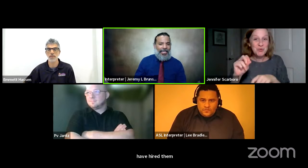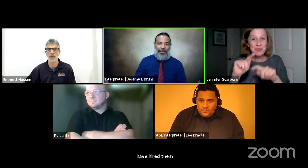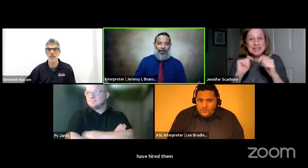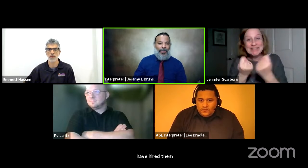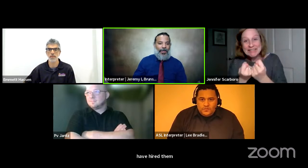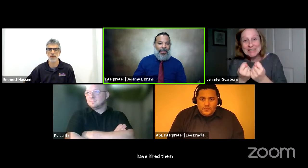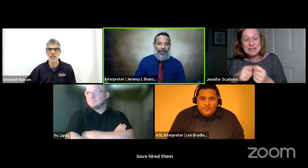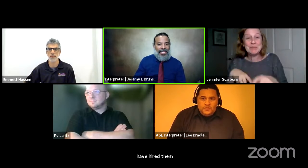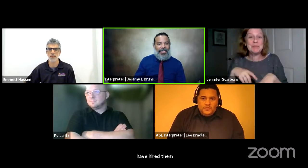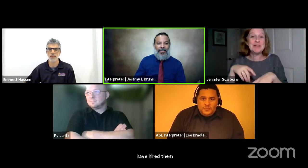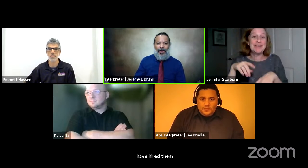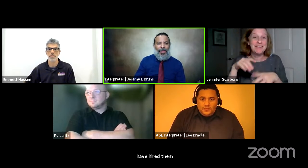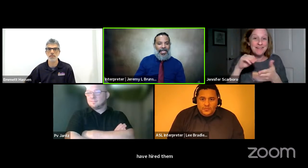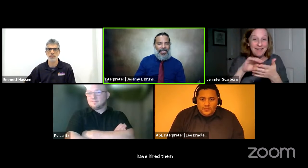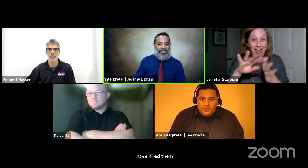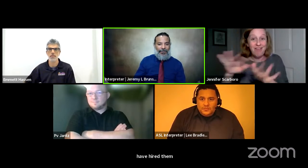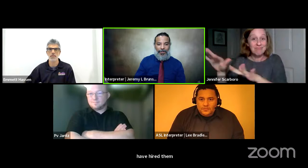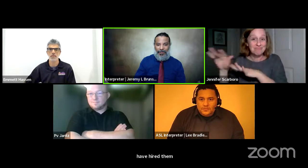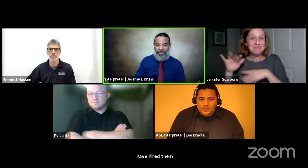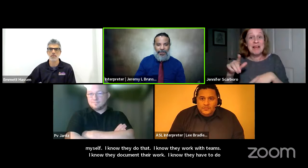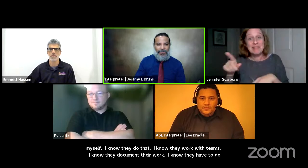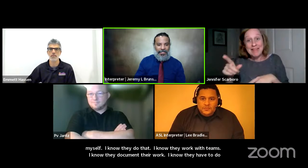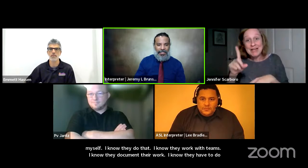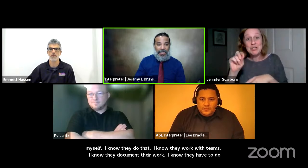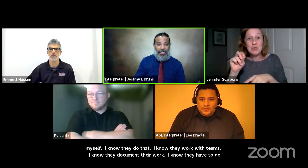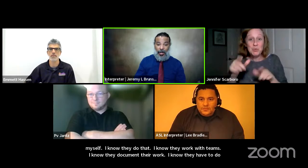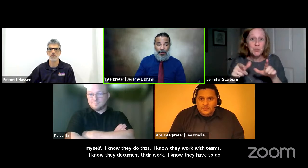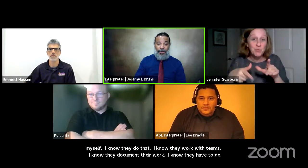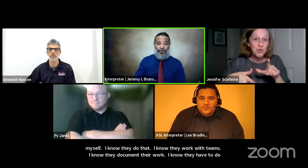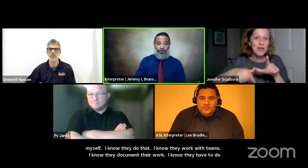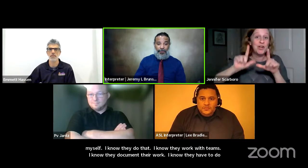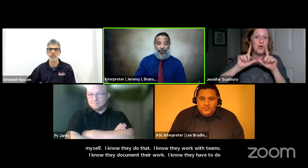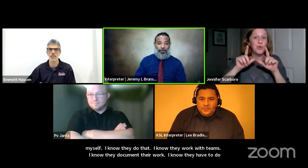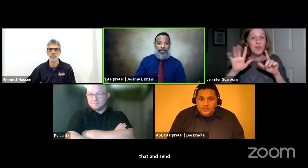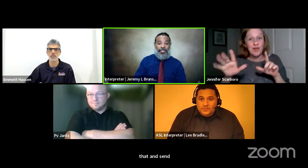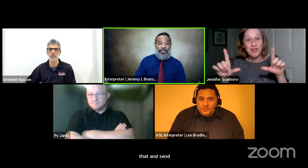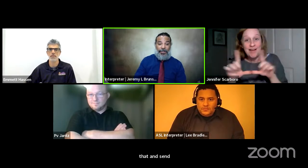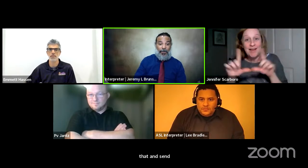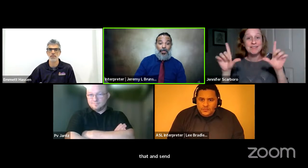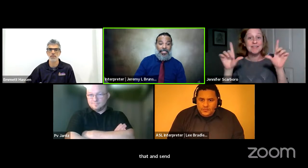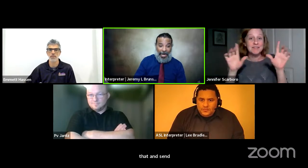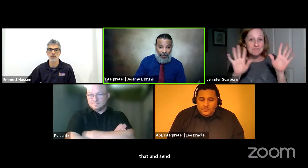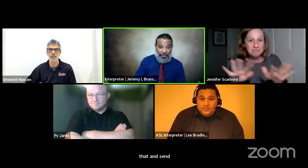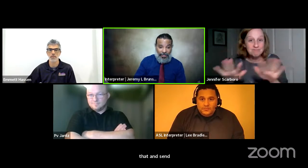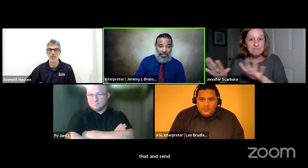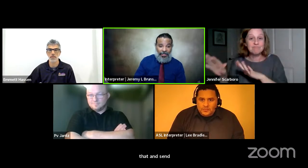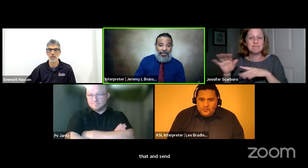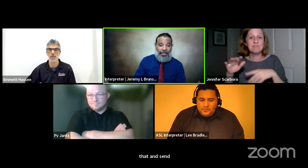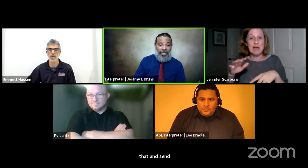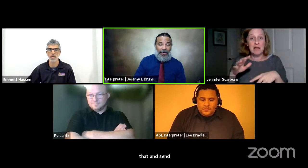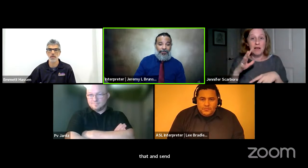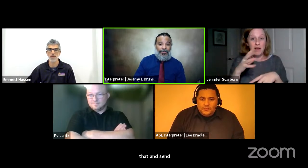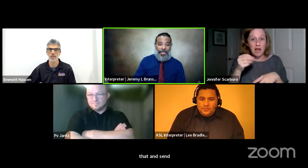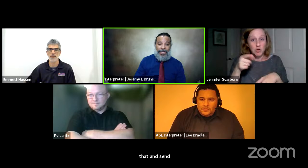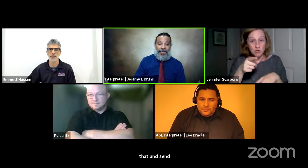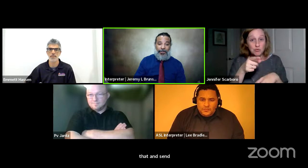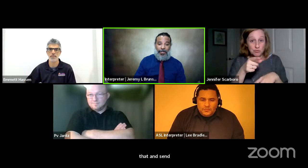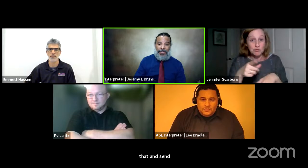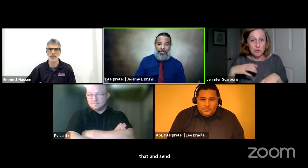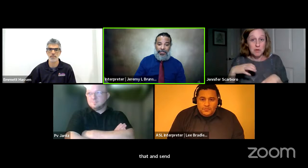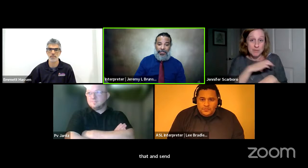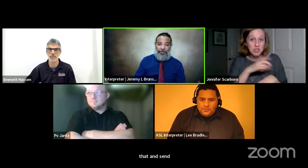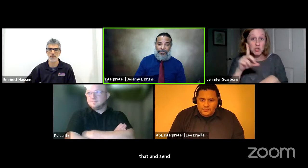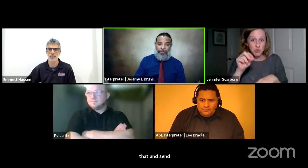check, a vetting and all that kind of stuff about the teams and things like that. All that, those logistics have been worked out so they can